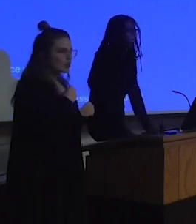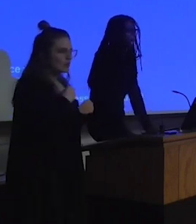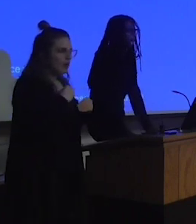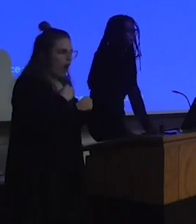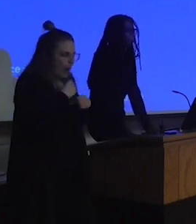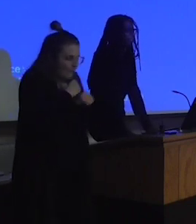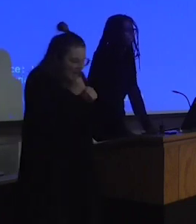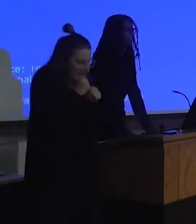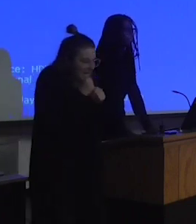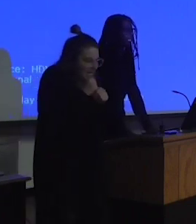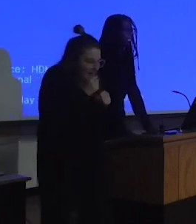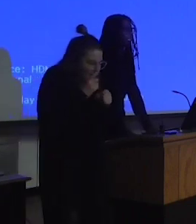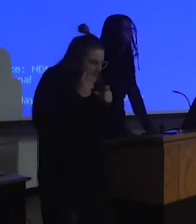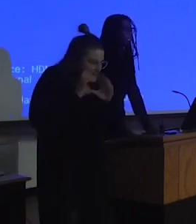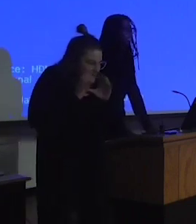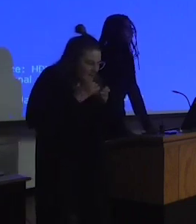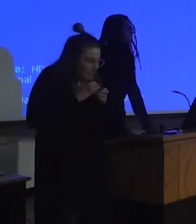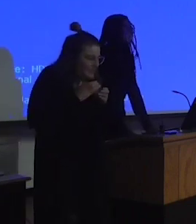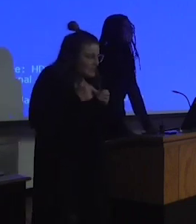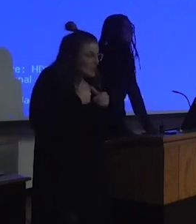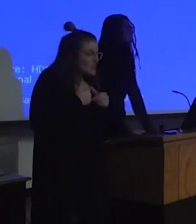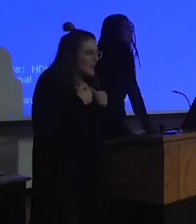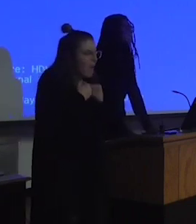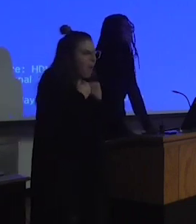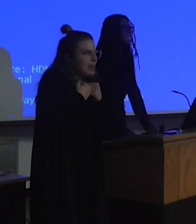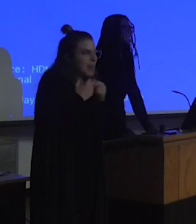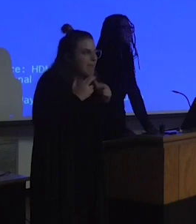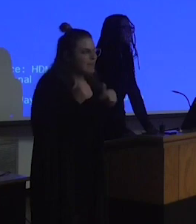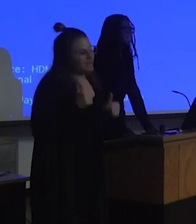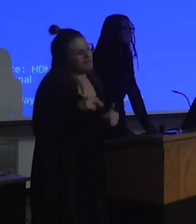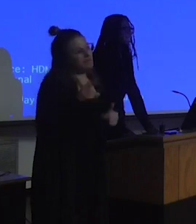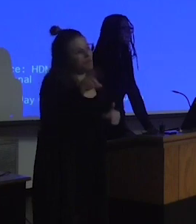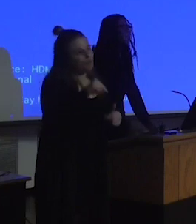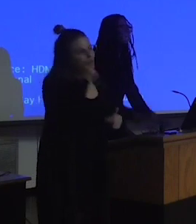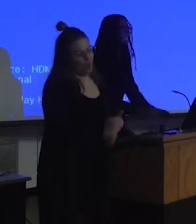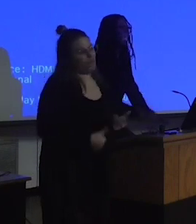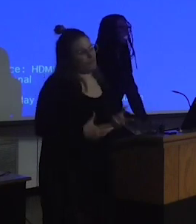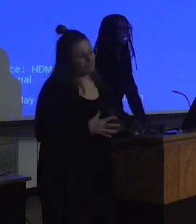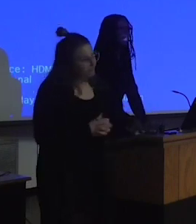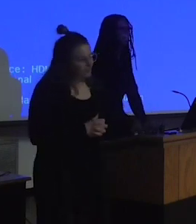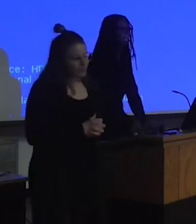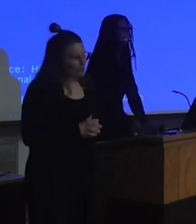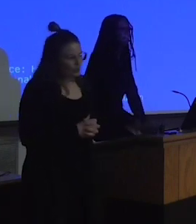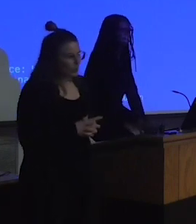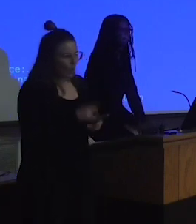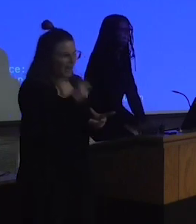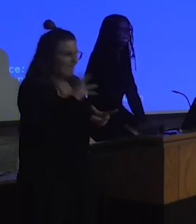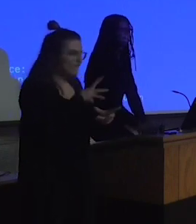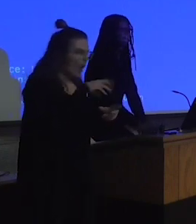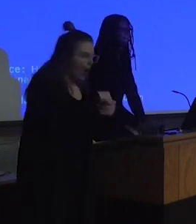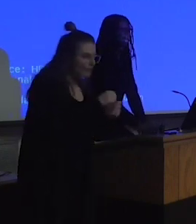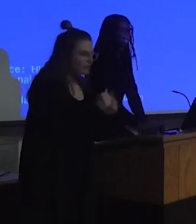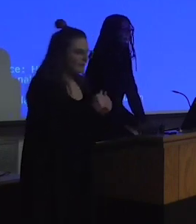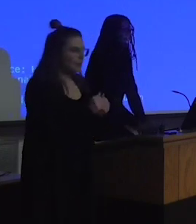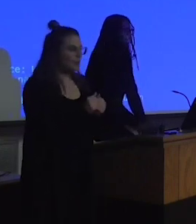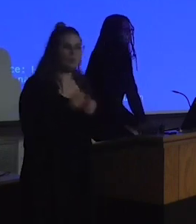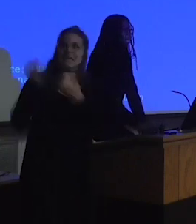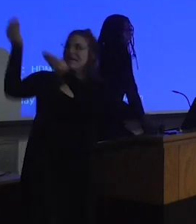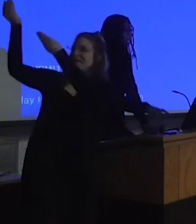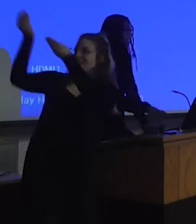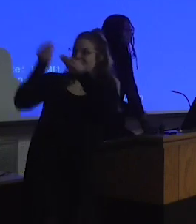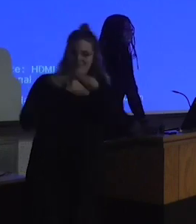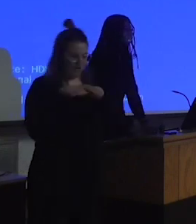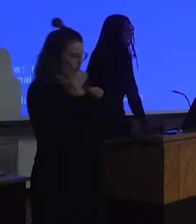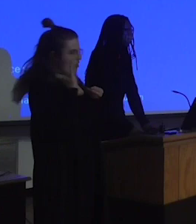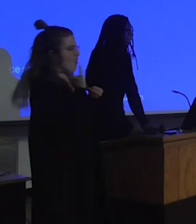bubble. So people say they love bacon. No, you don't love bacon. You know, like, you are engaging in something that was given to you, again,